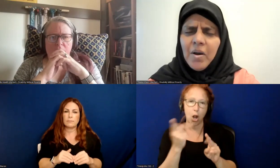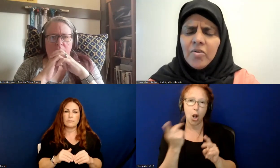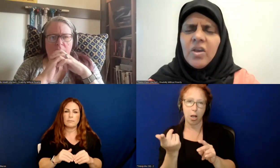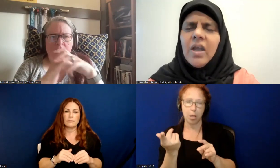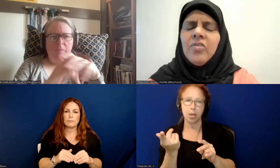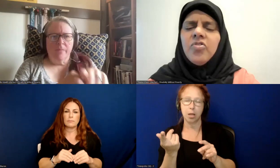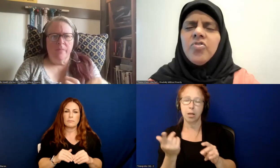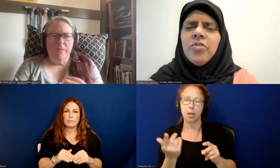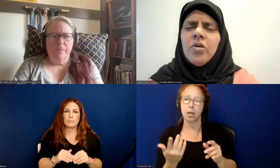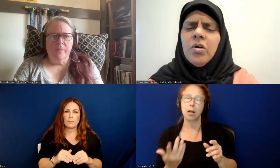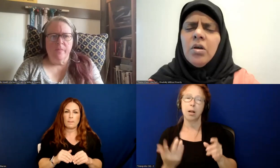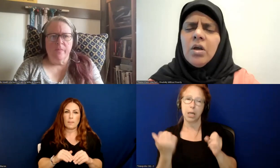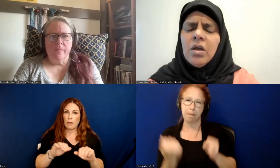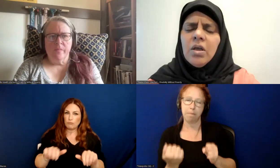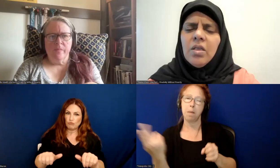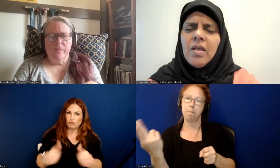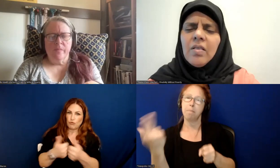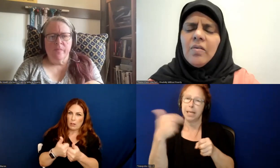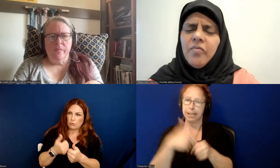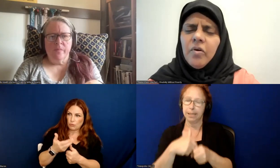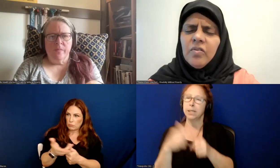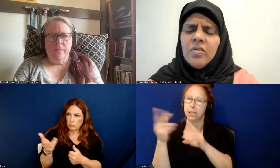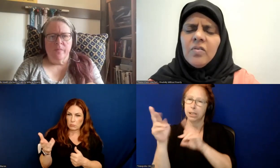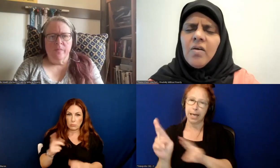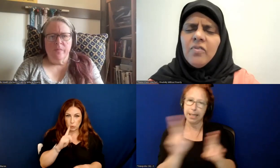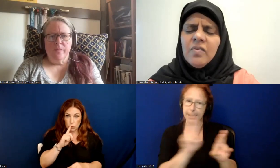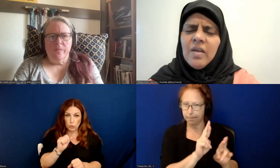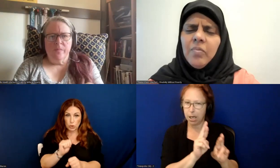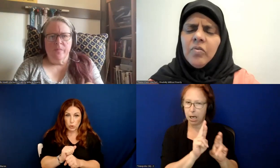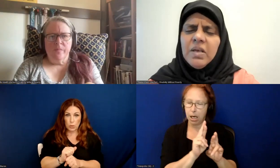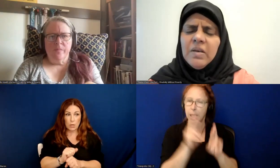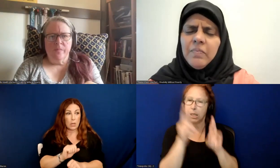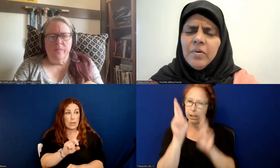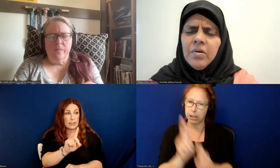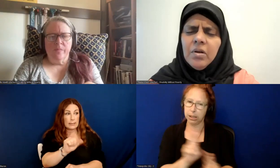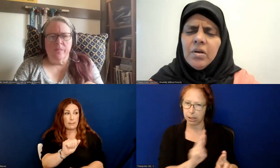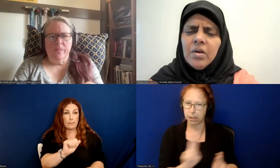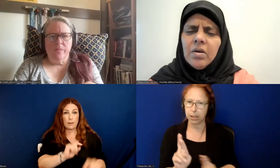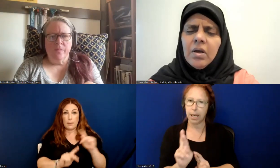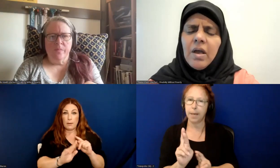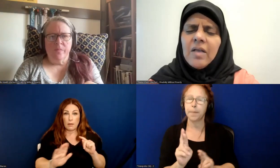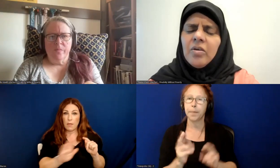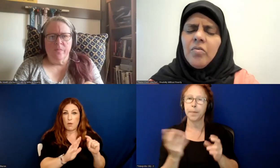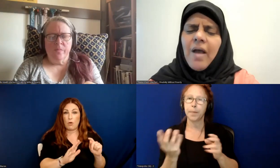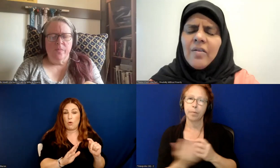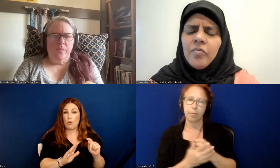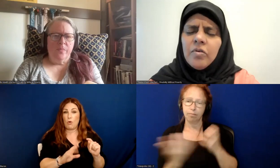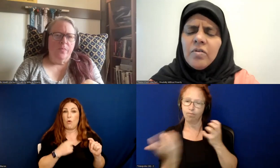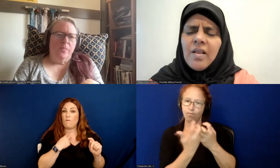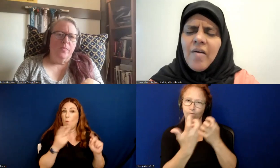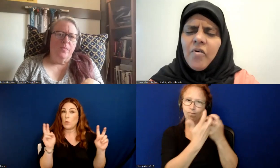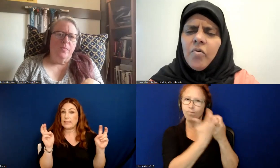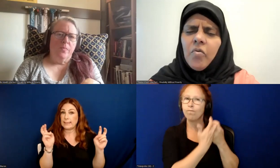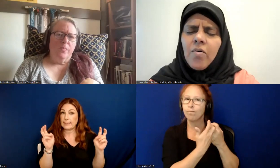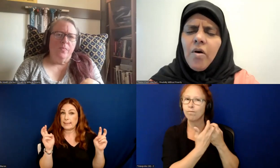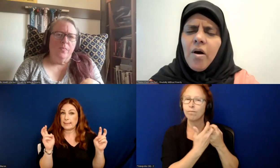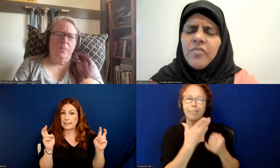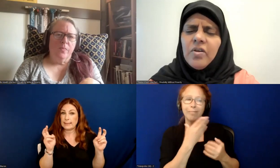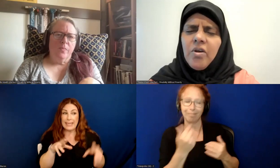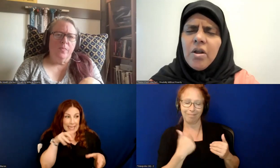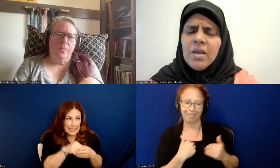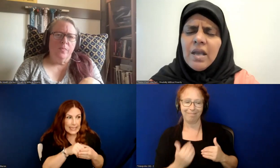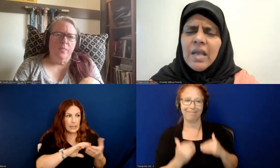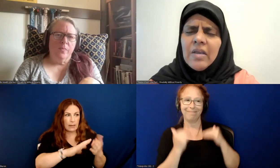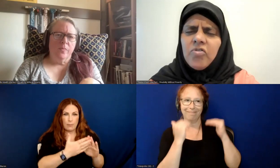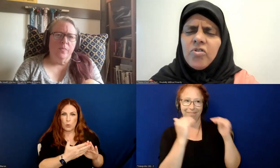challenging the bar to ensure that the voices of disabled people at the grassroots level, who are